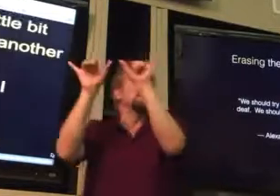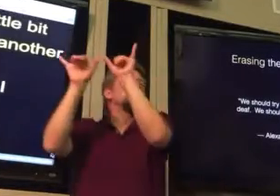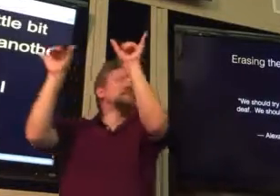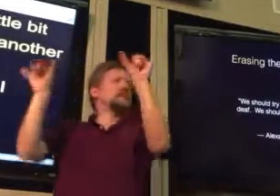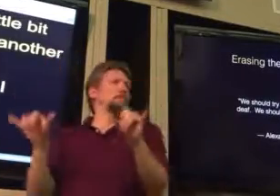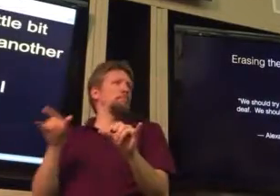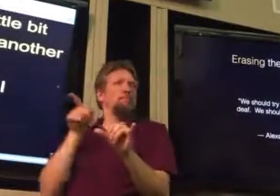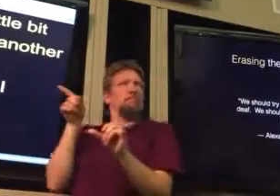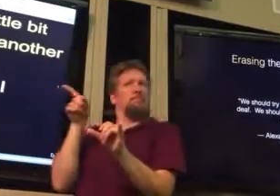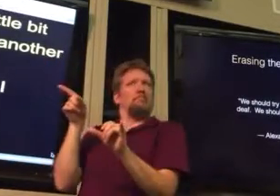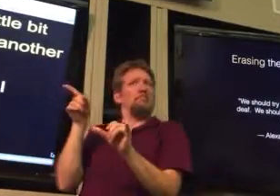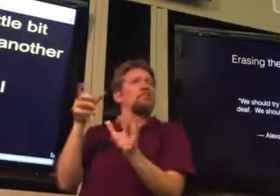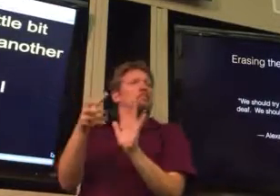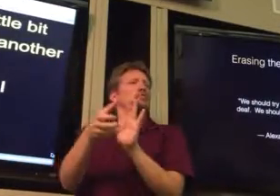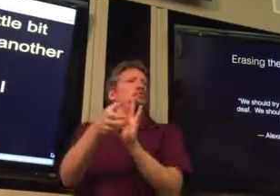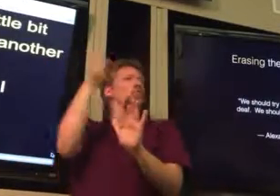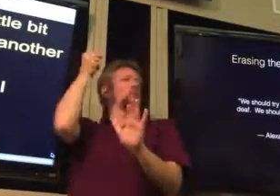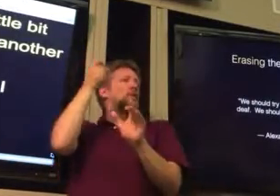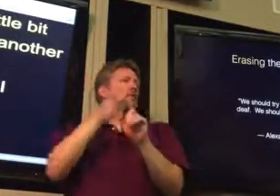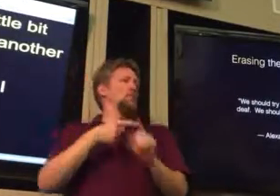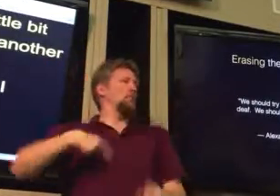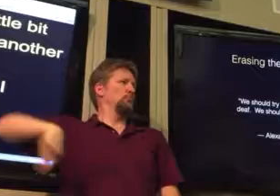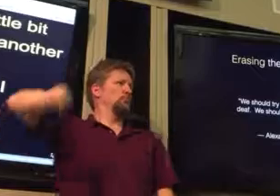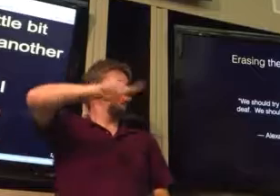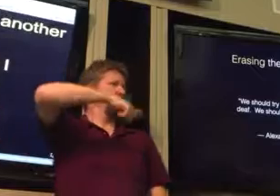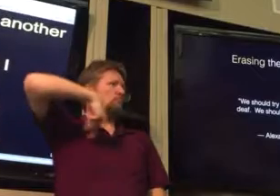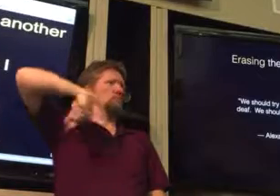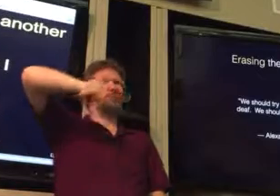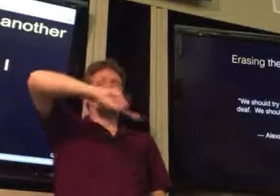individual. But the system took that away from you,